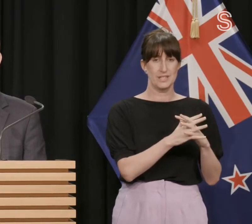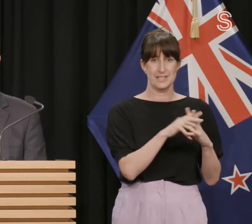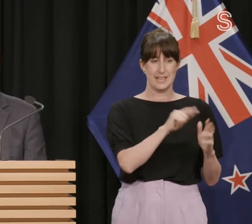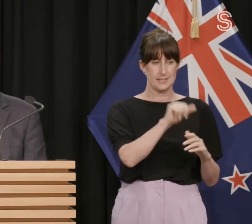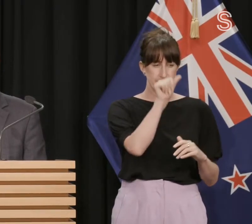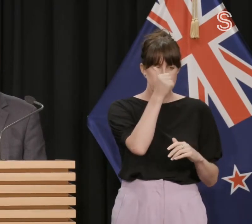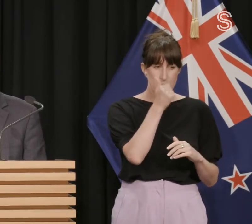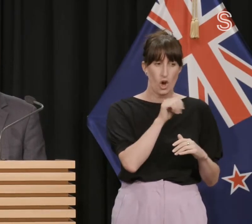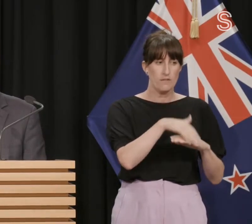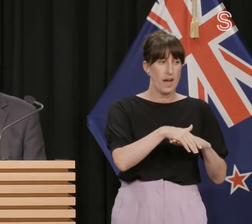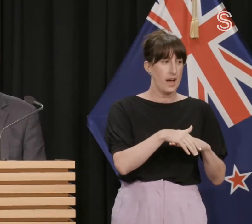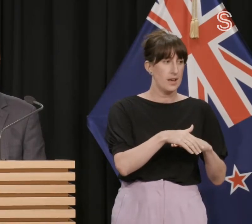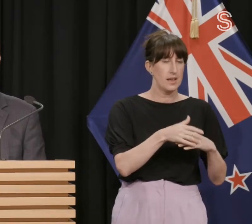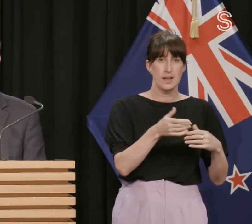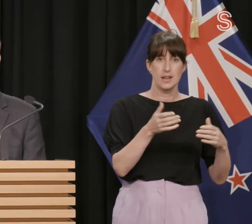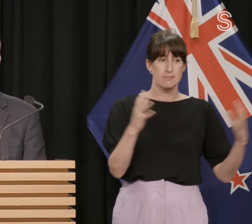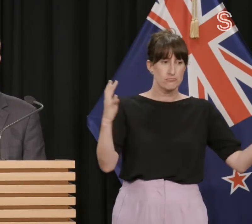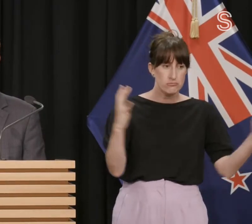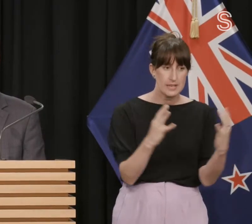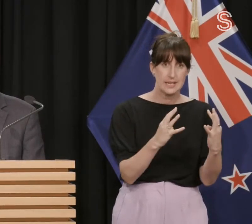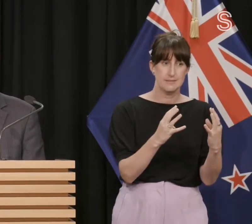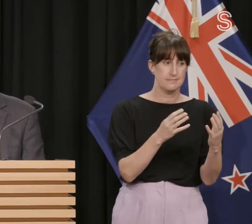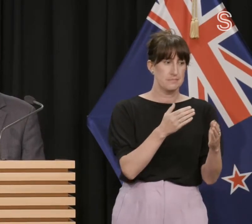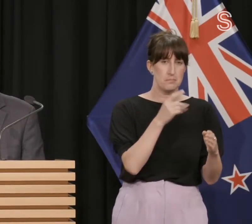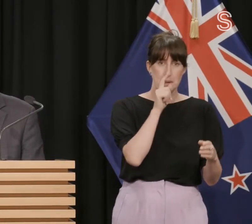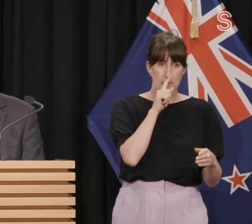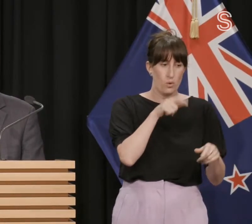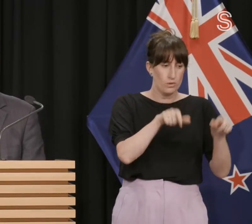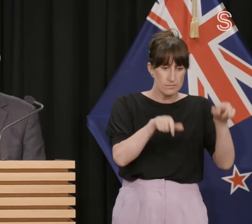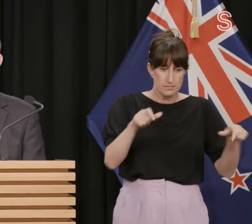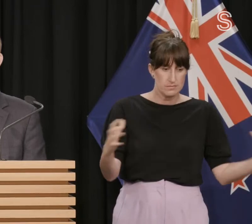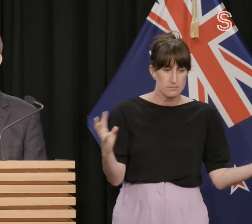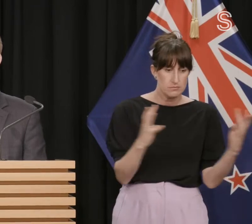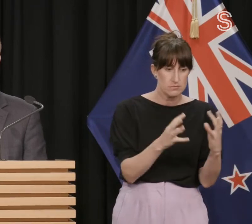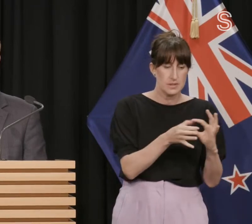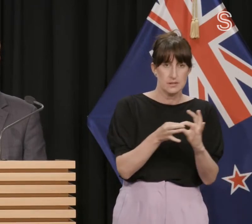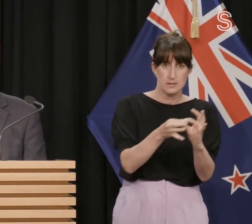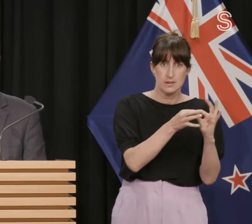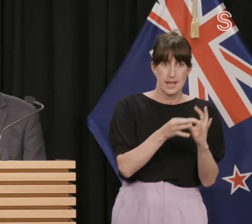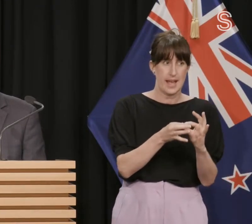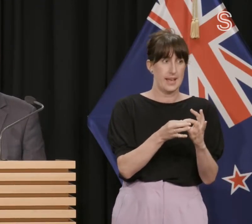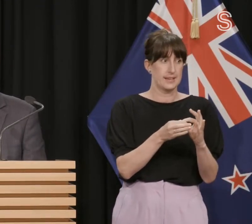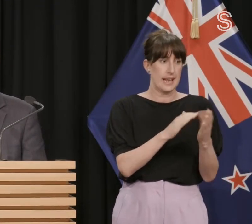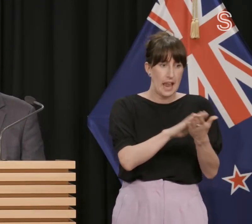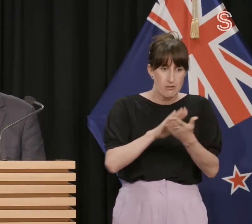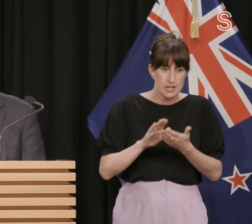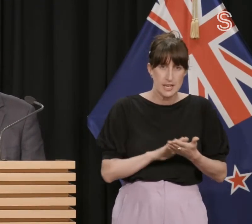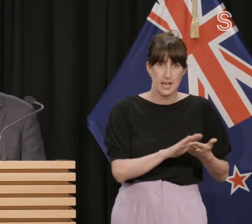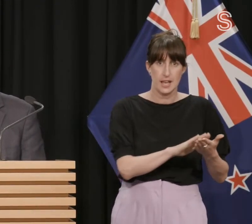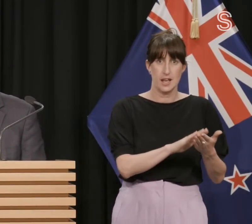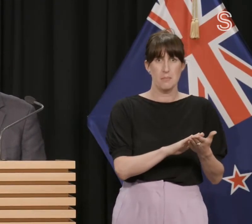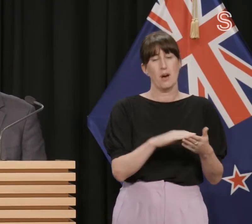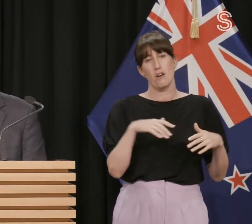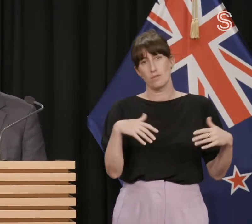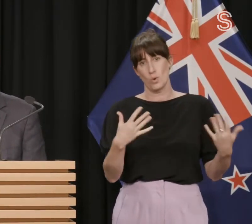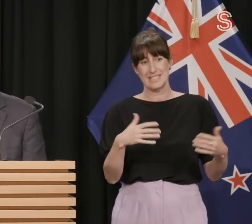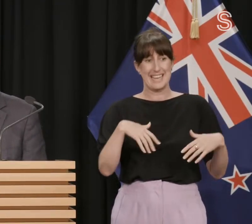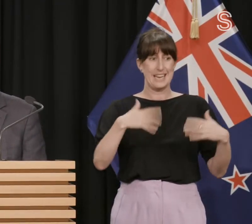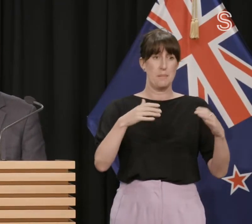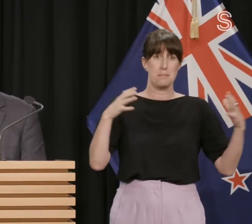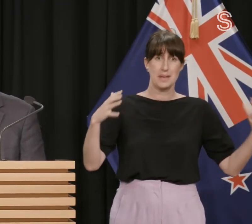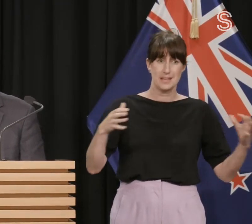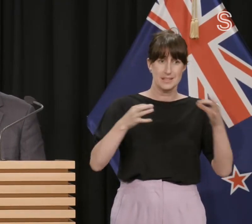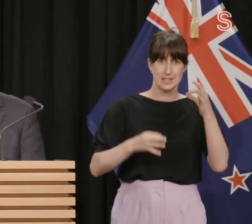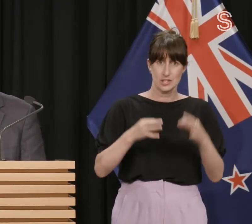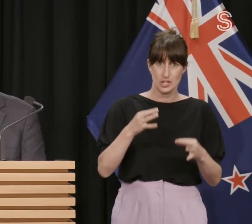to get clarity around issues and to get clarity around the direction that's required. That's the role that he'll be doing. But of course, we'll make decisions